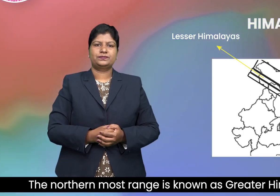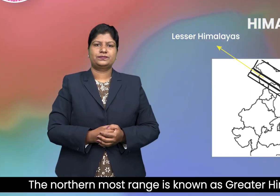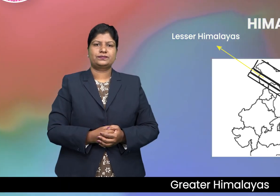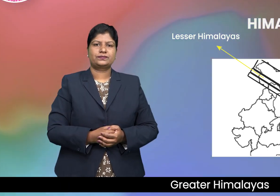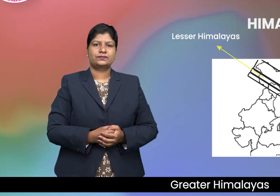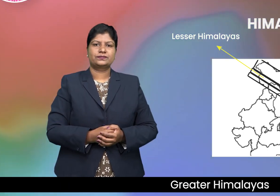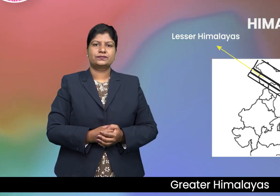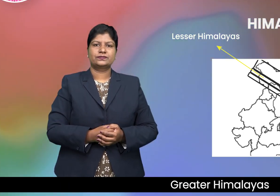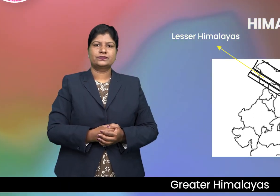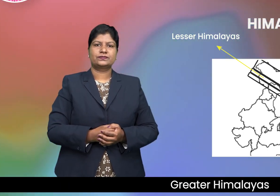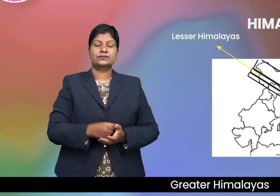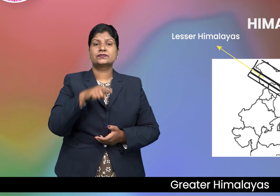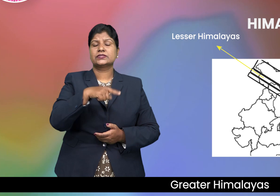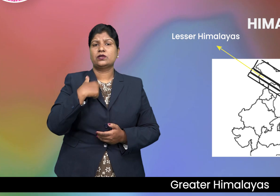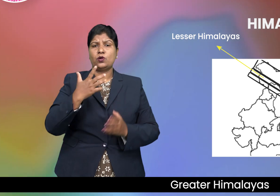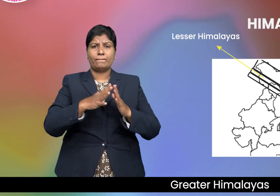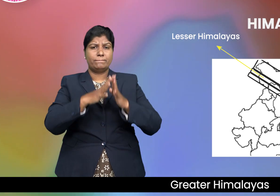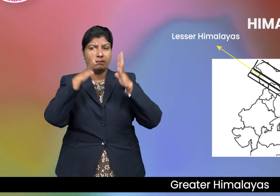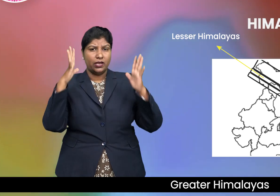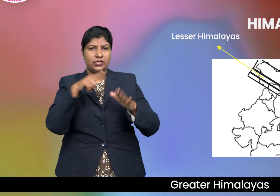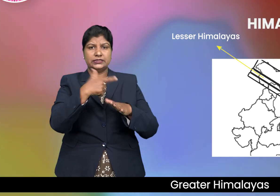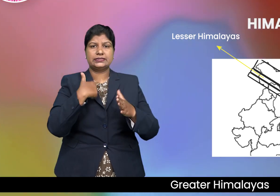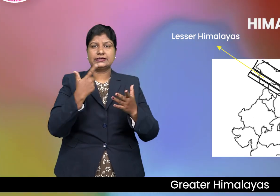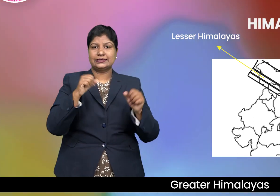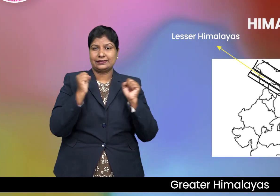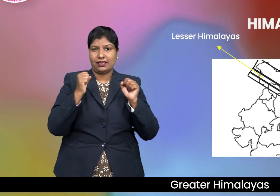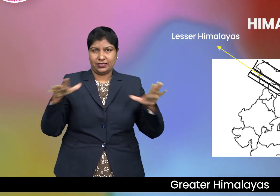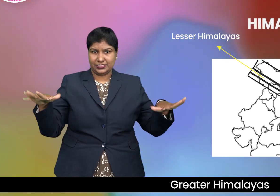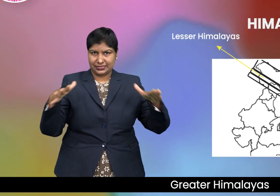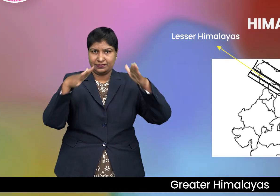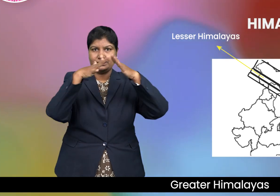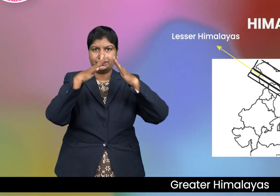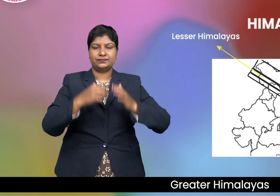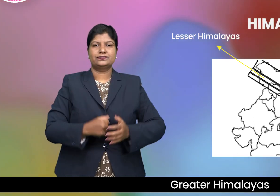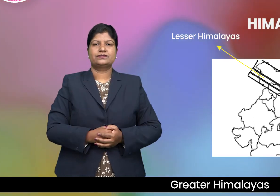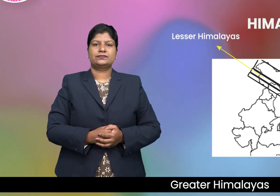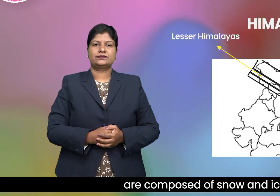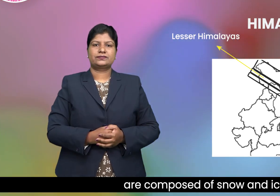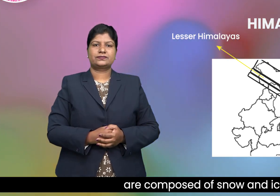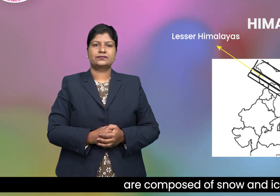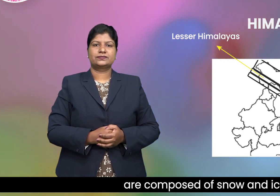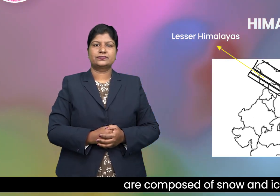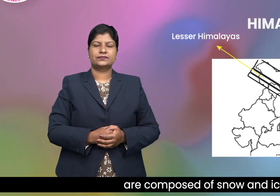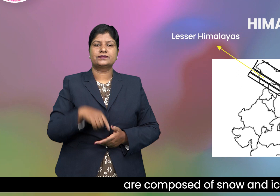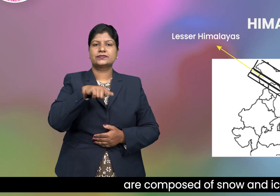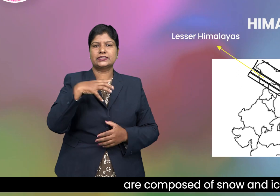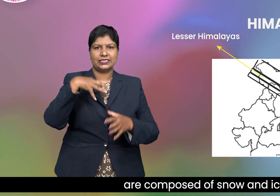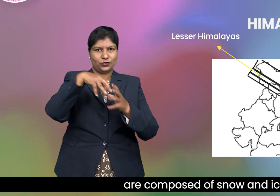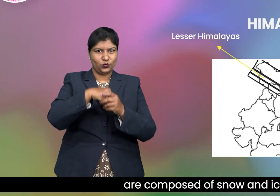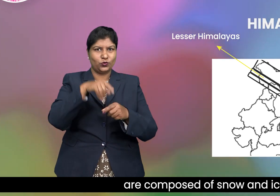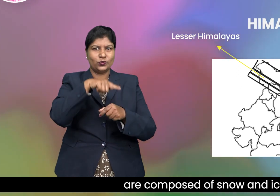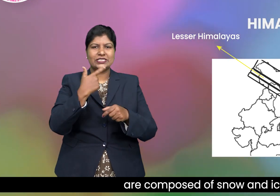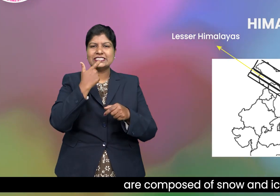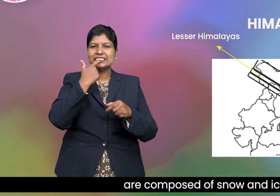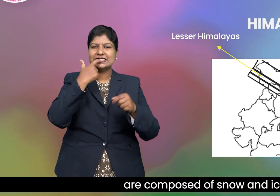greater Himalayas are composed of snow